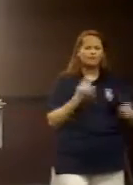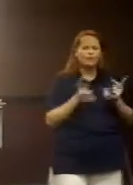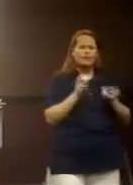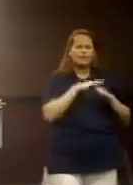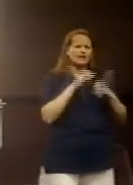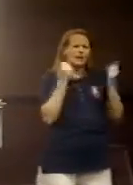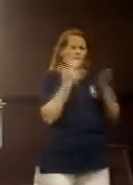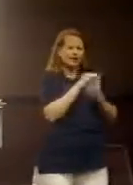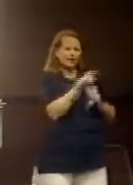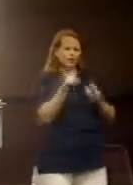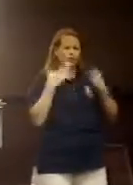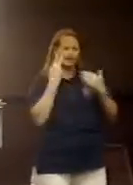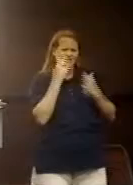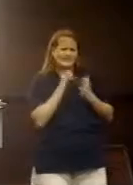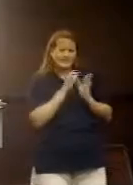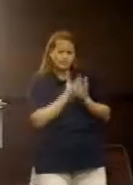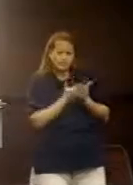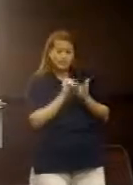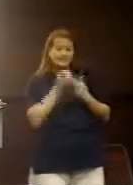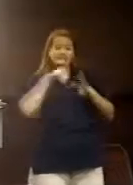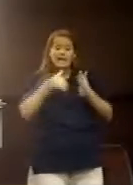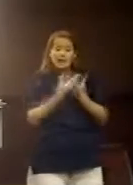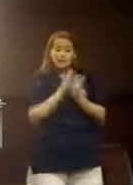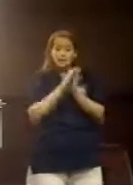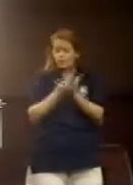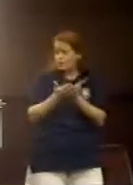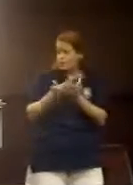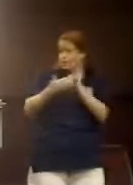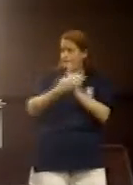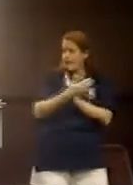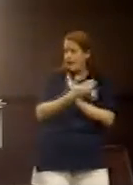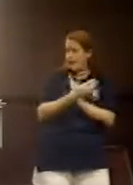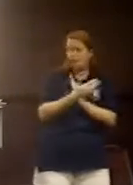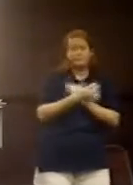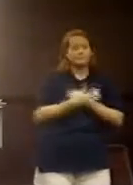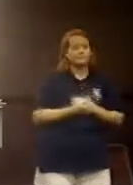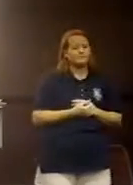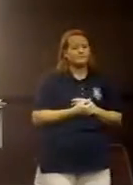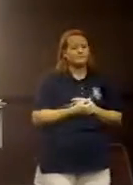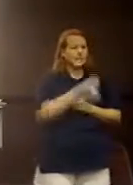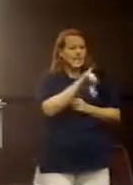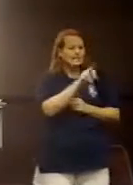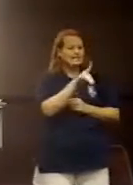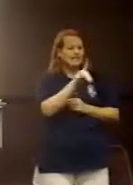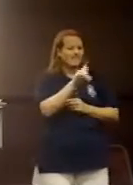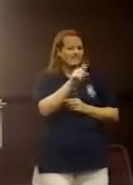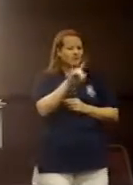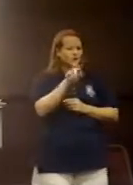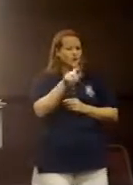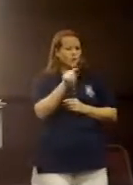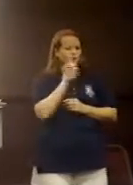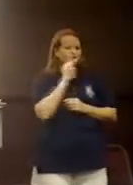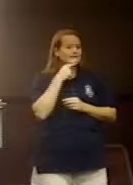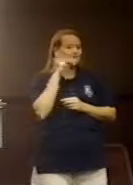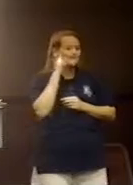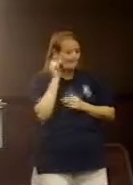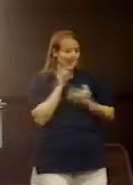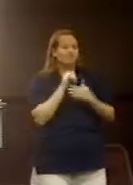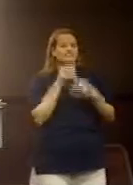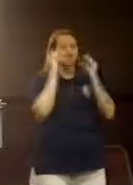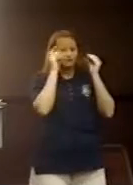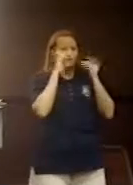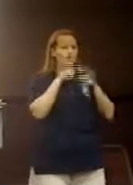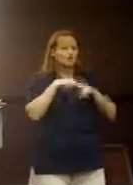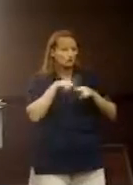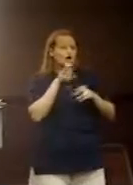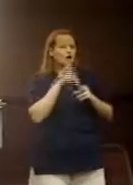Probably not many of you have seen this book. This is a new book by David Stewart, who's a deaf teacher trainer in